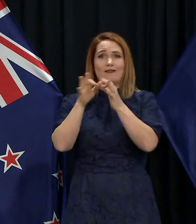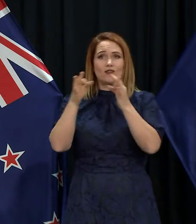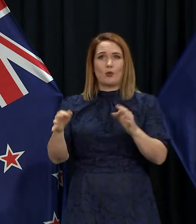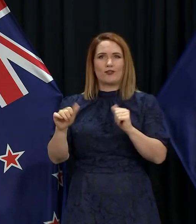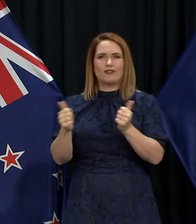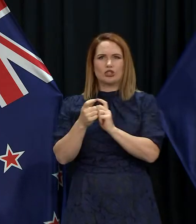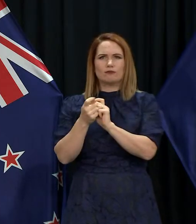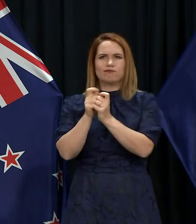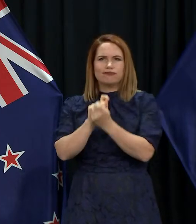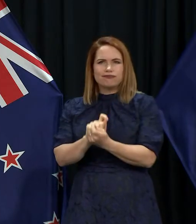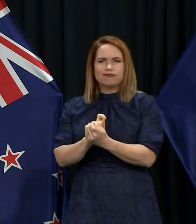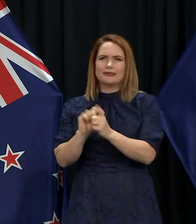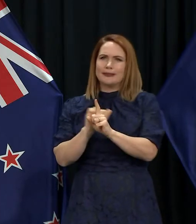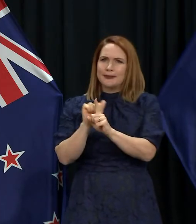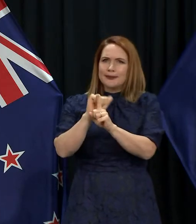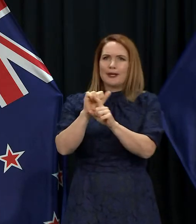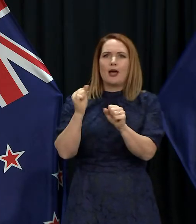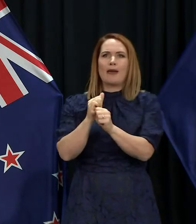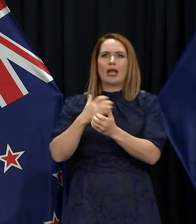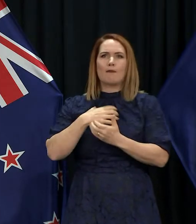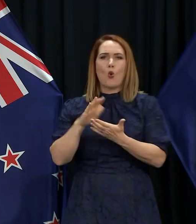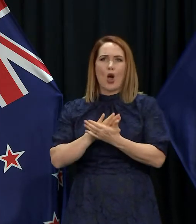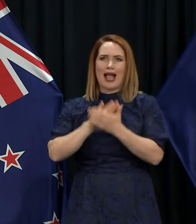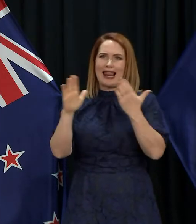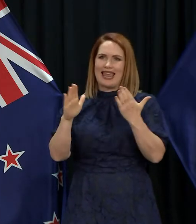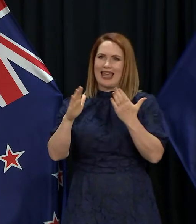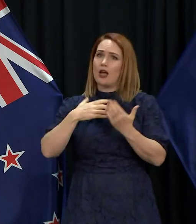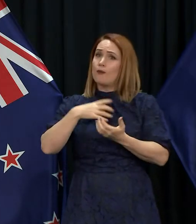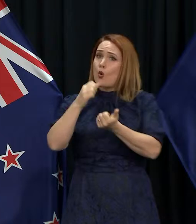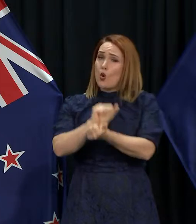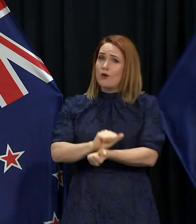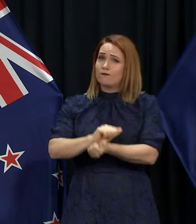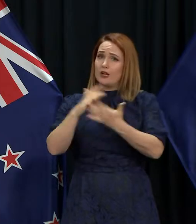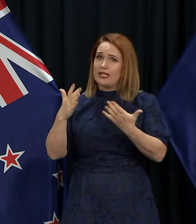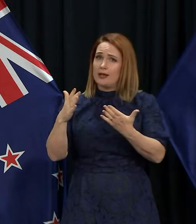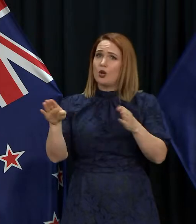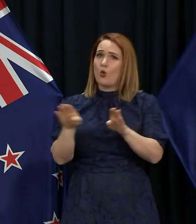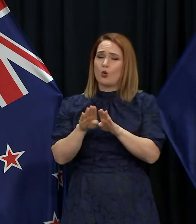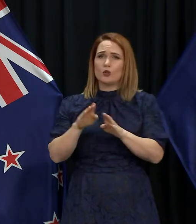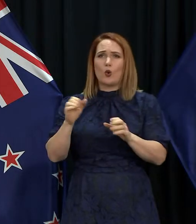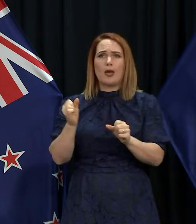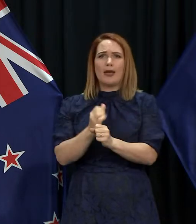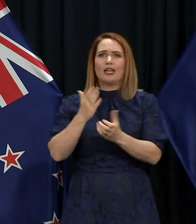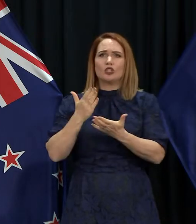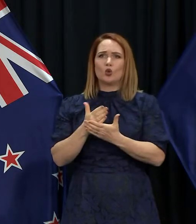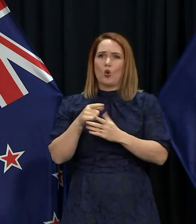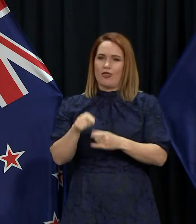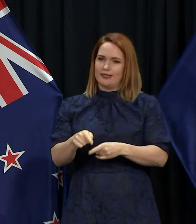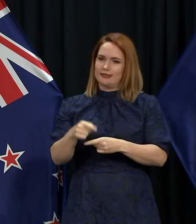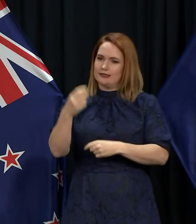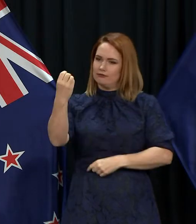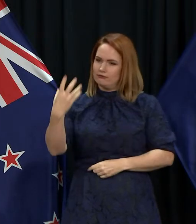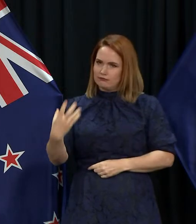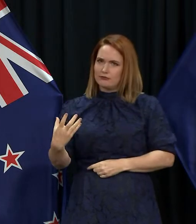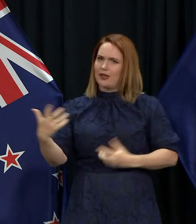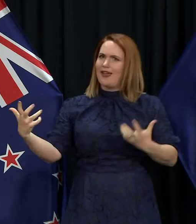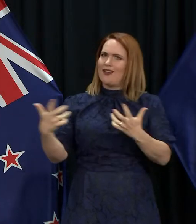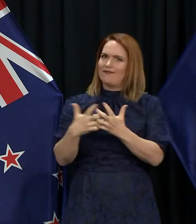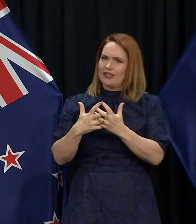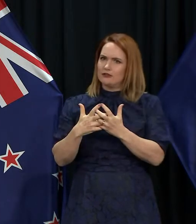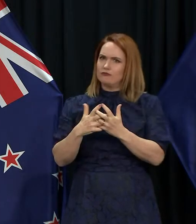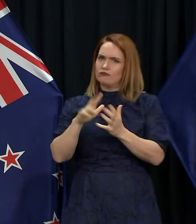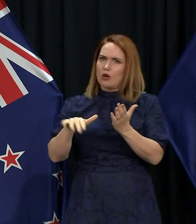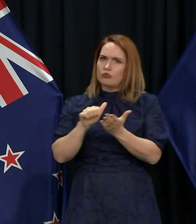framework to simplify requirements, provide greater freedoms, and ensure the framework remains fit for purpose into the